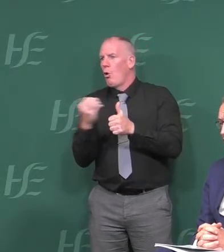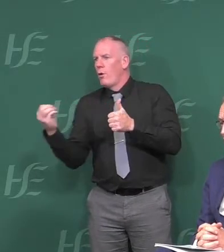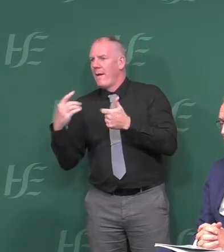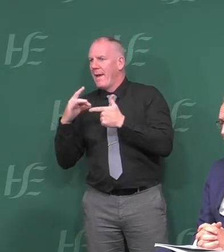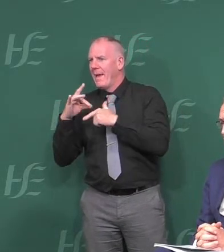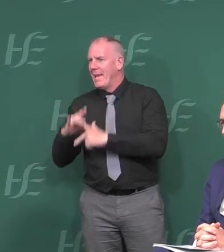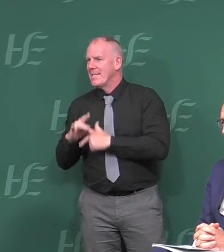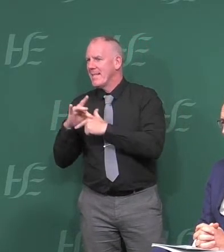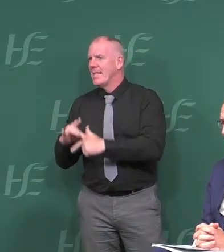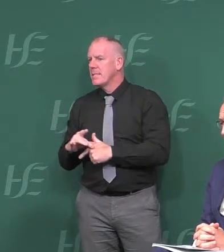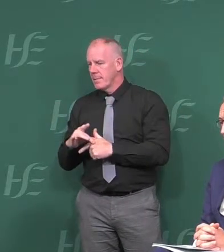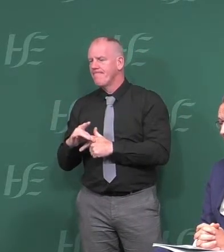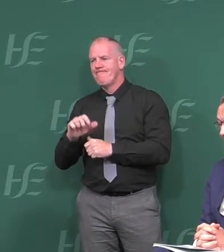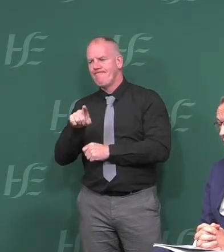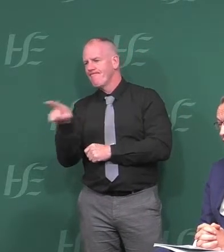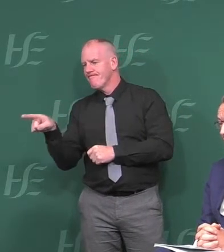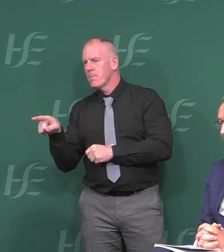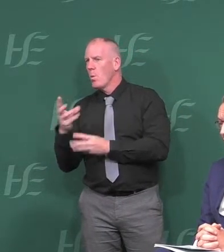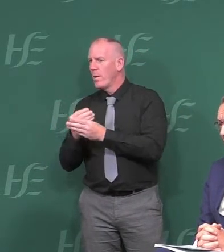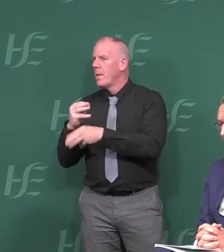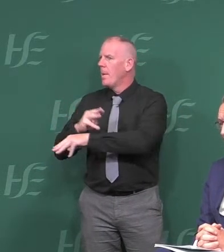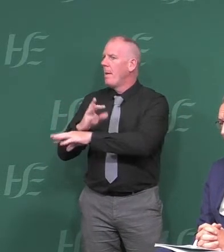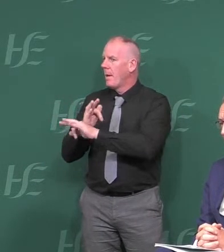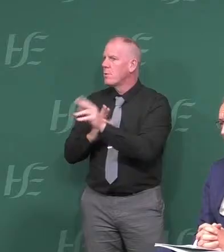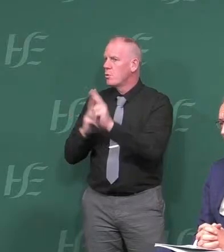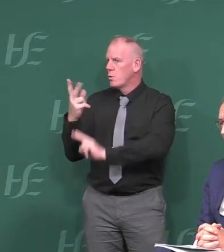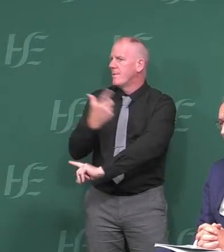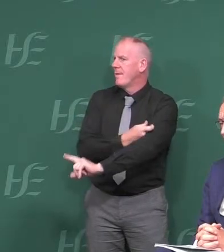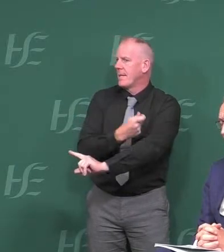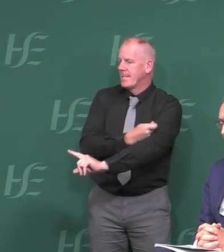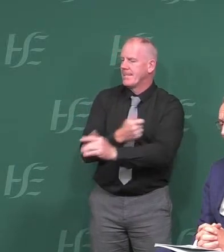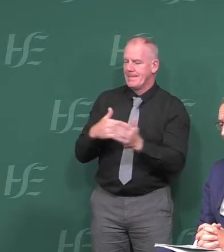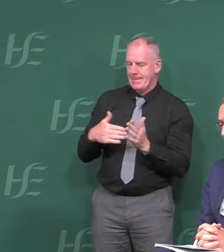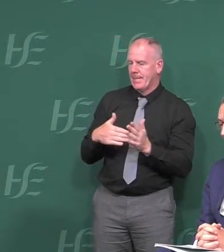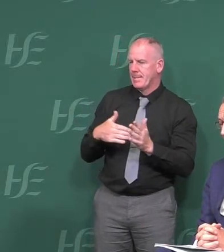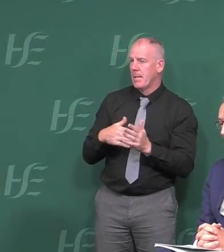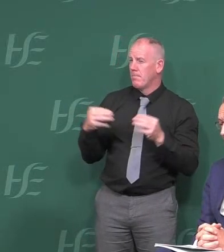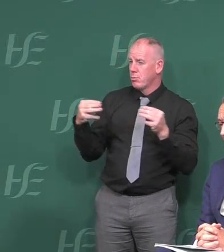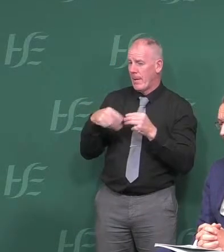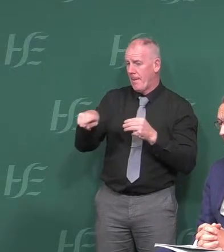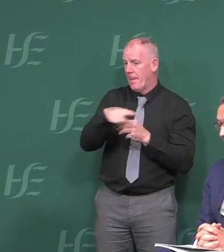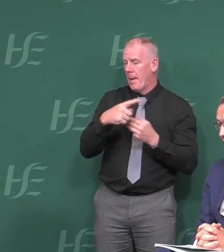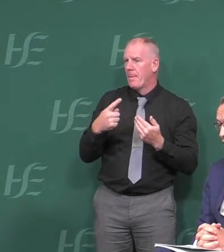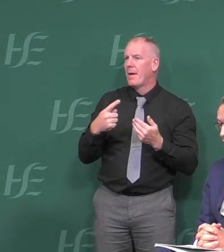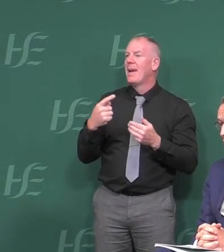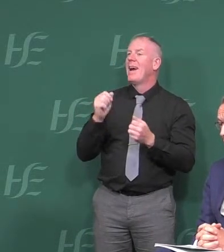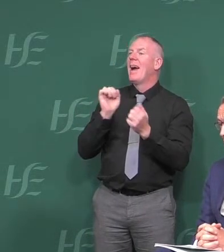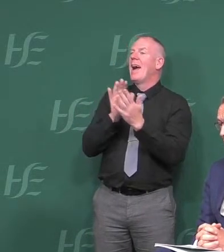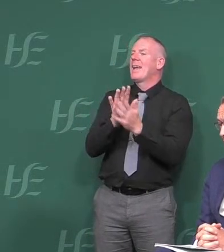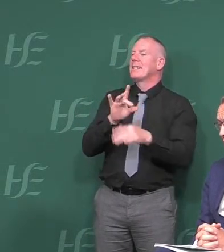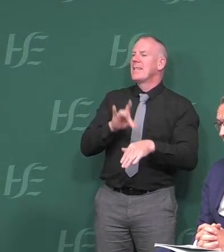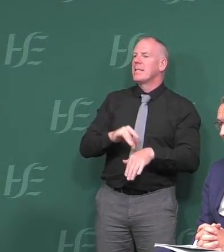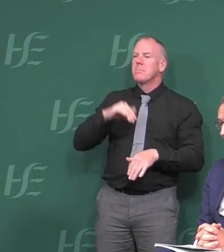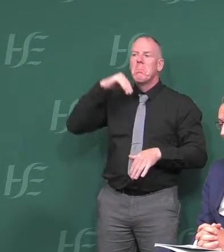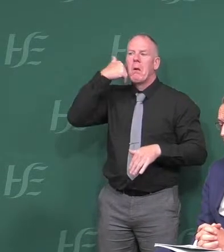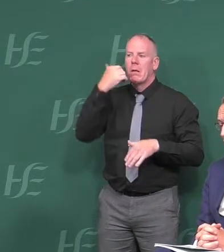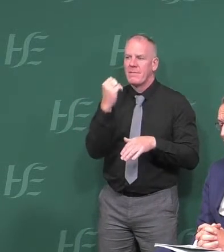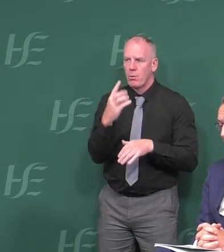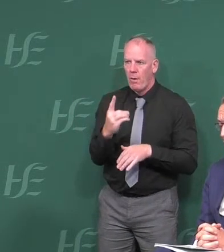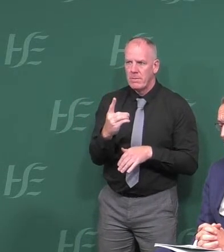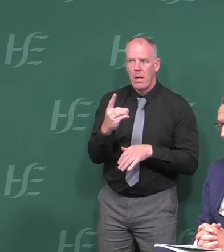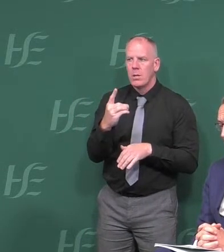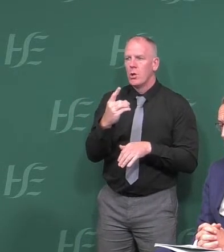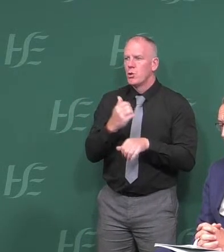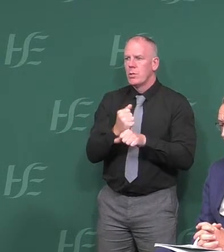underlying conditions, strongly advising them and their parents to take the vaccine up to protect them against illness due to COVID, not